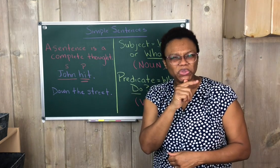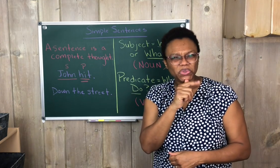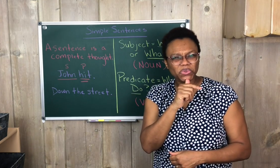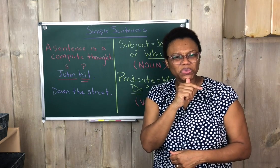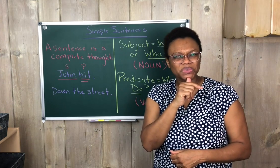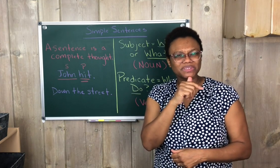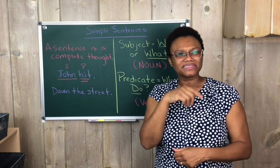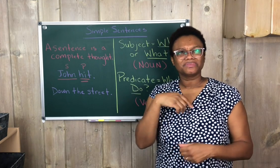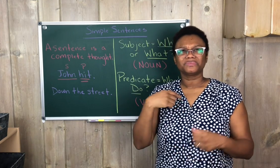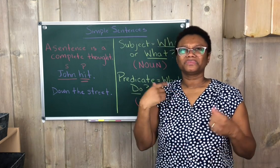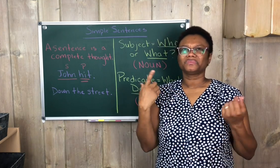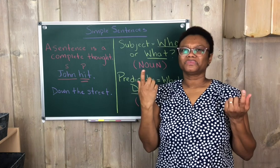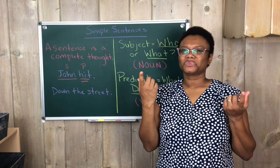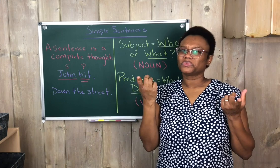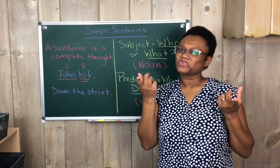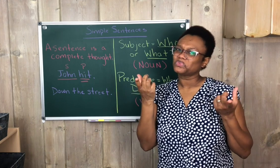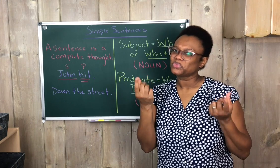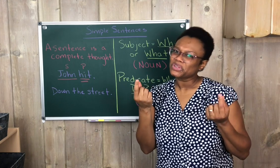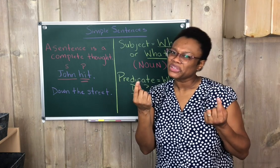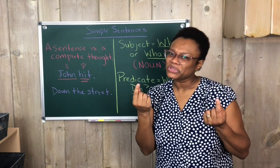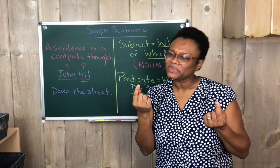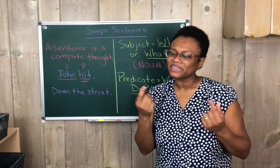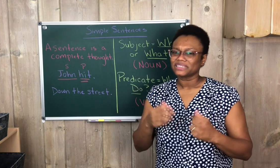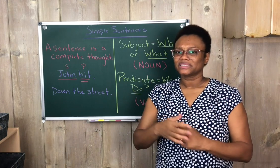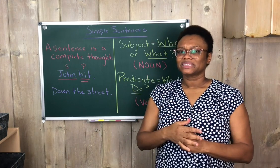who is going down the street and what are they doing?